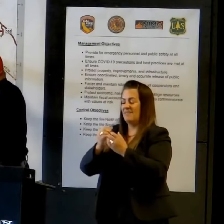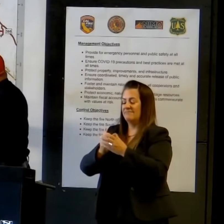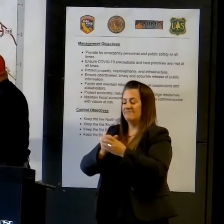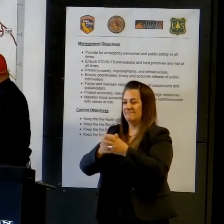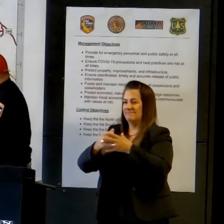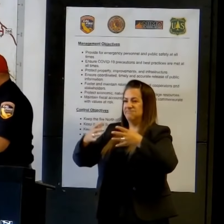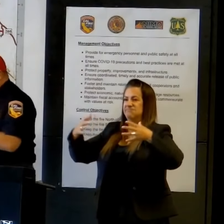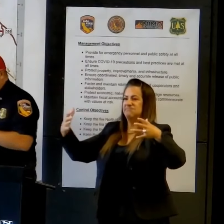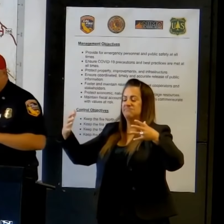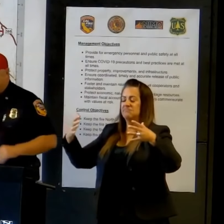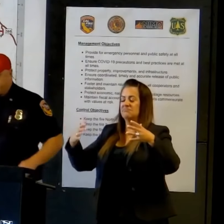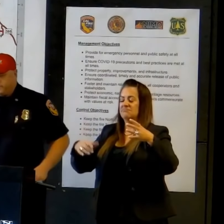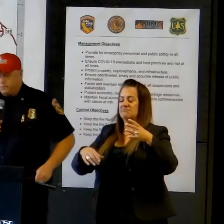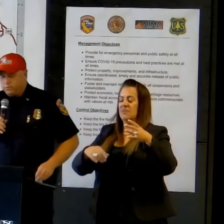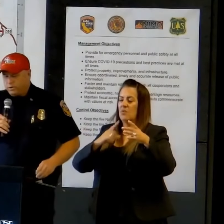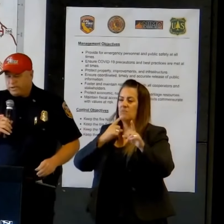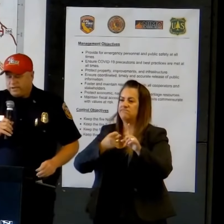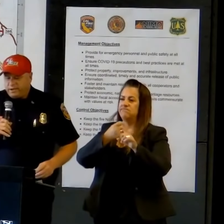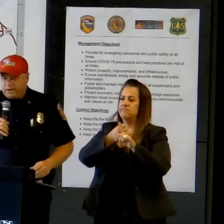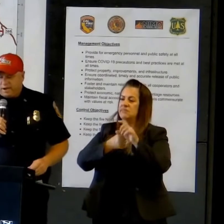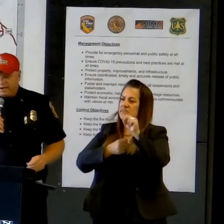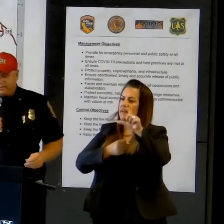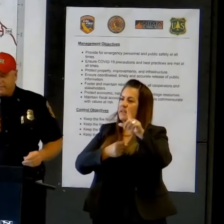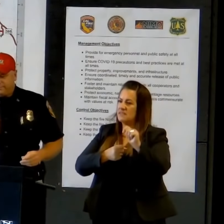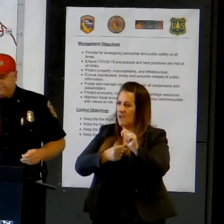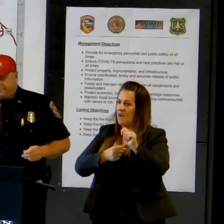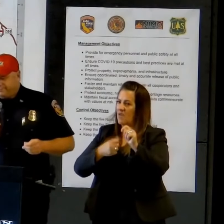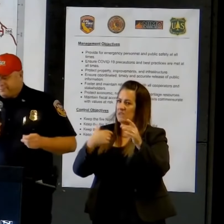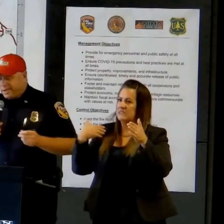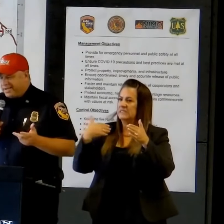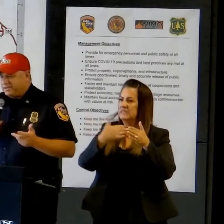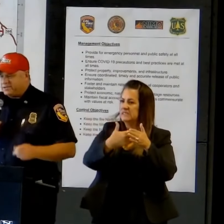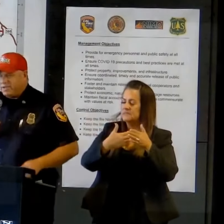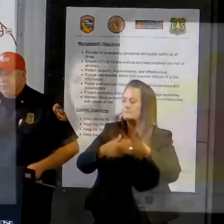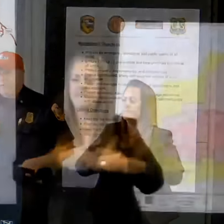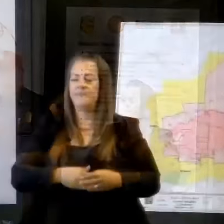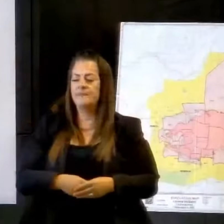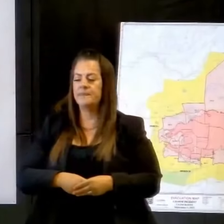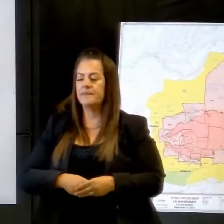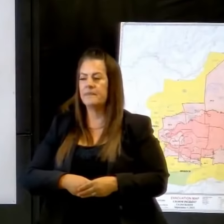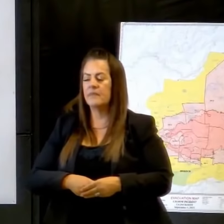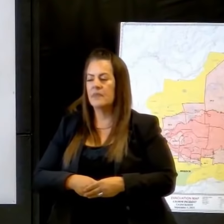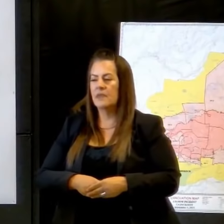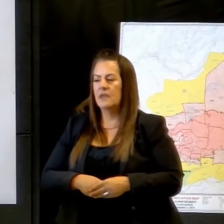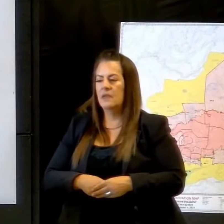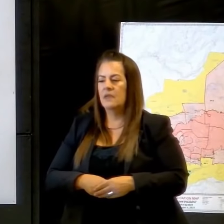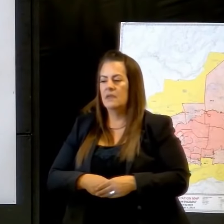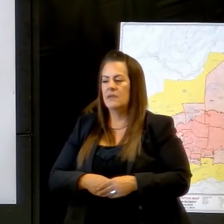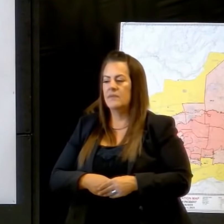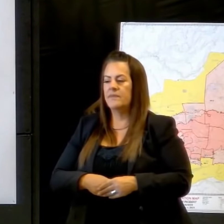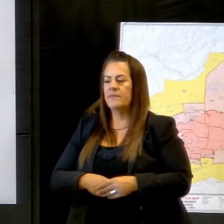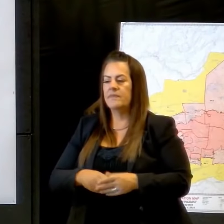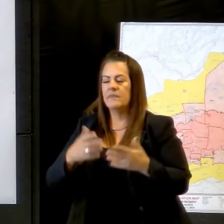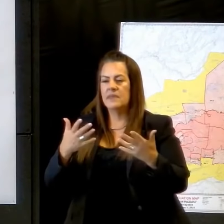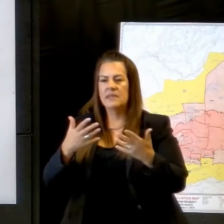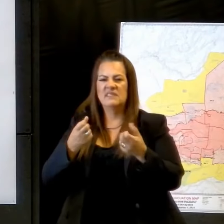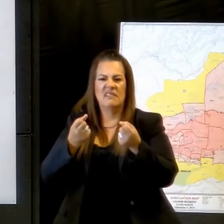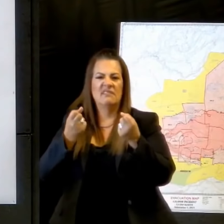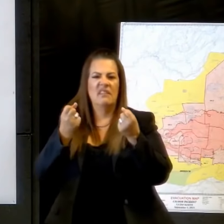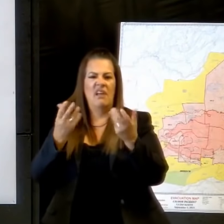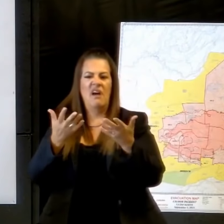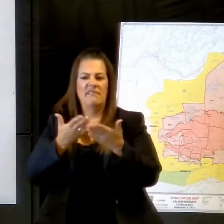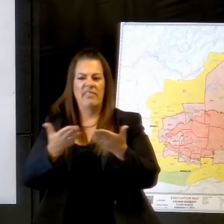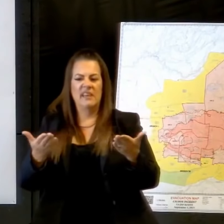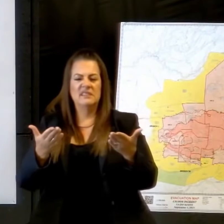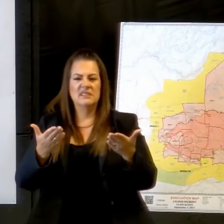come around that fire to some really I guess I'll say really well put in fuel modifications that have been